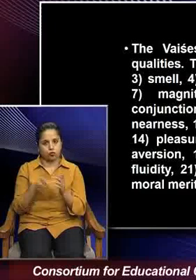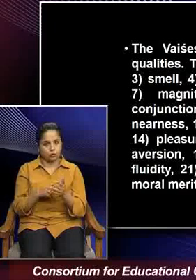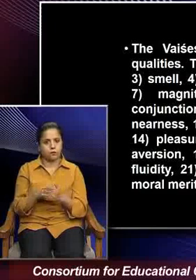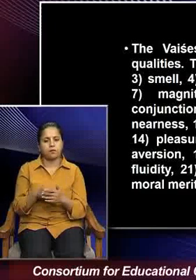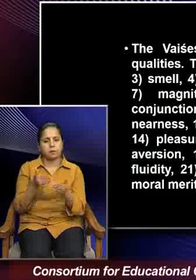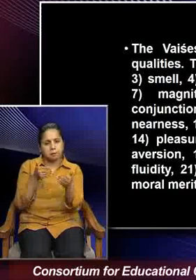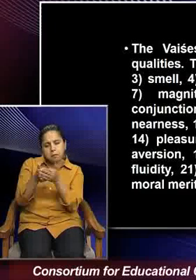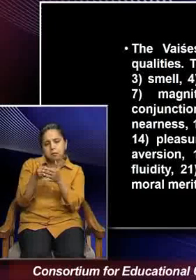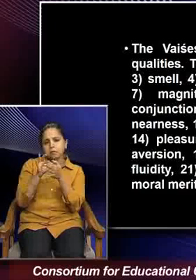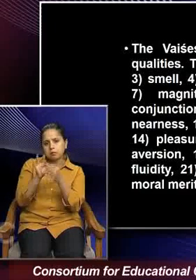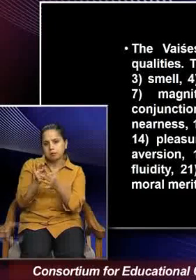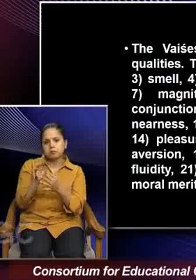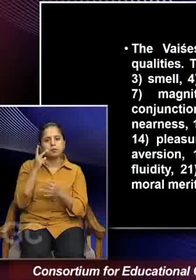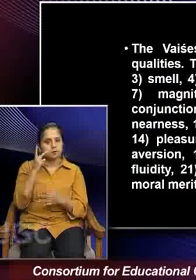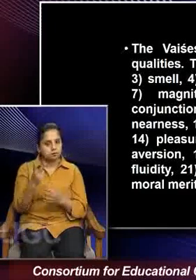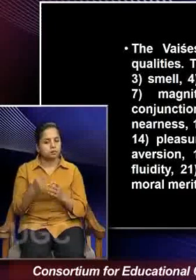nearness,